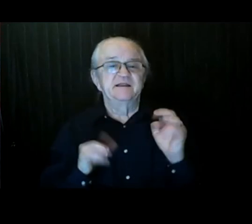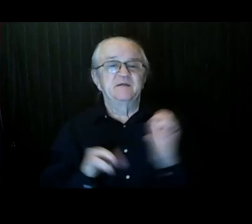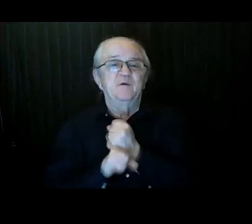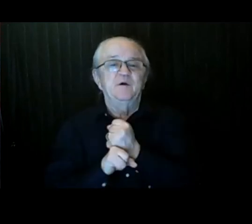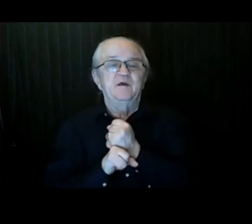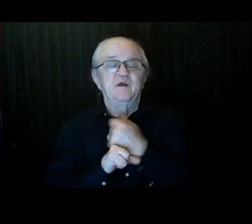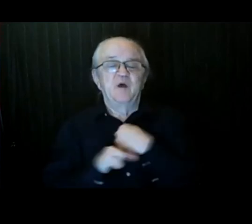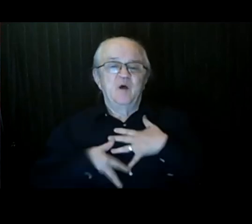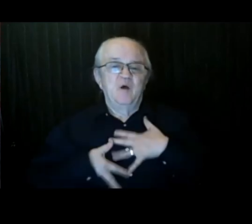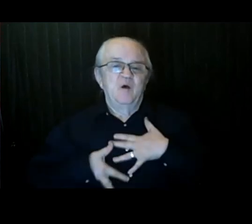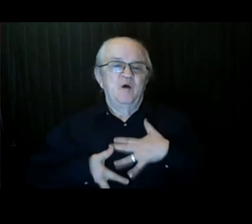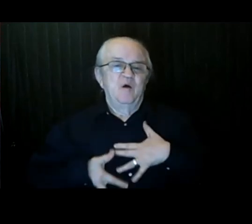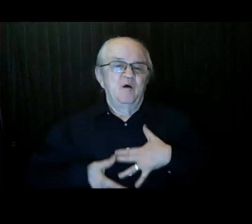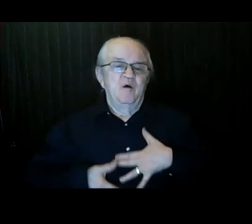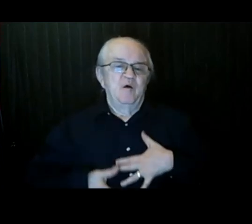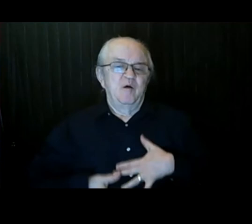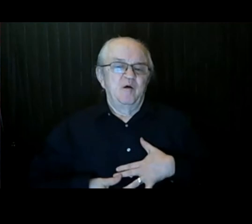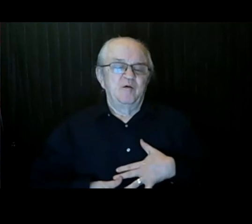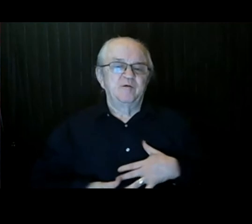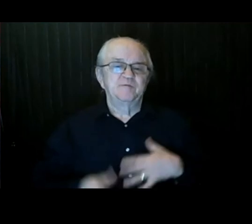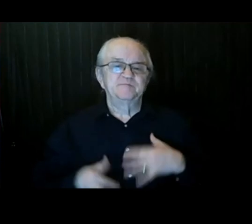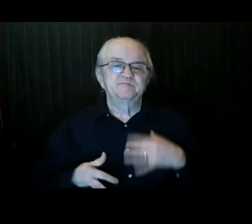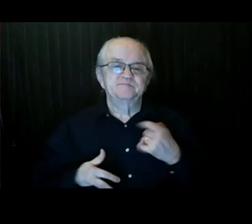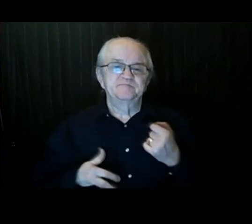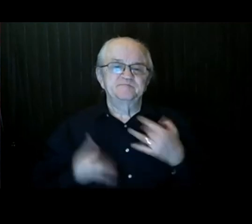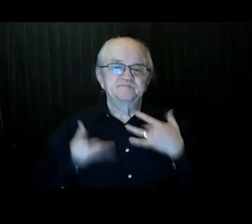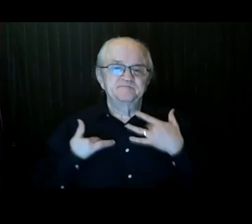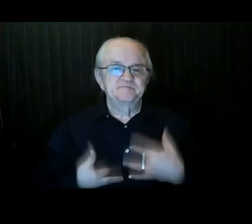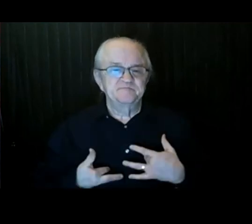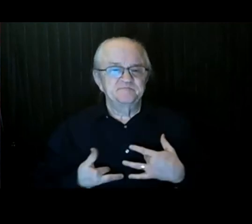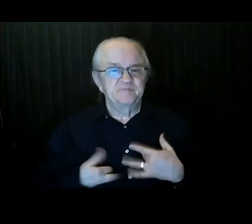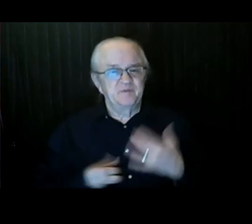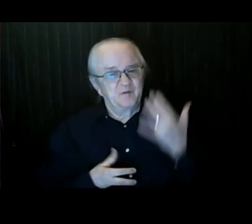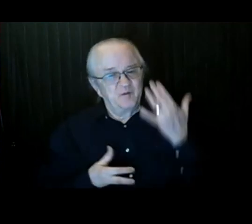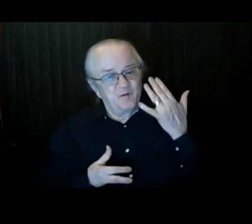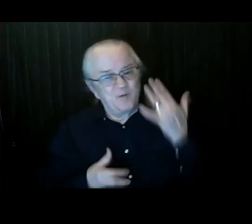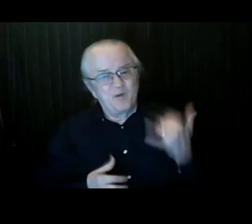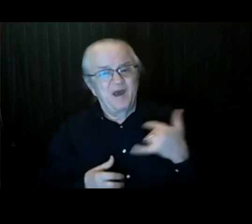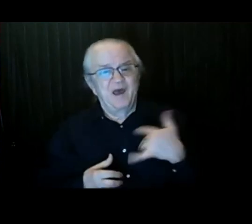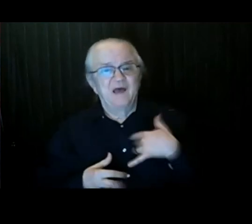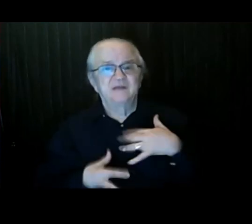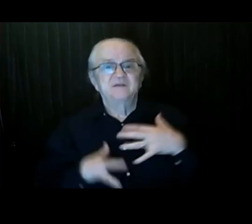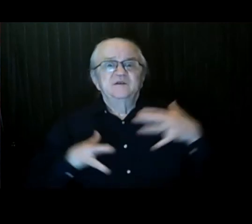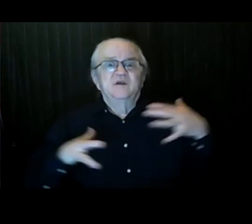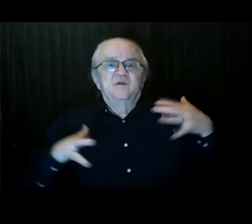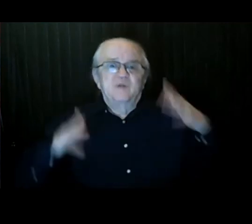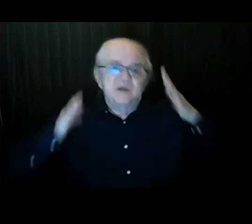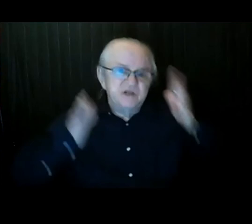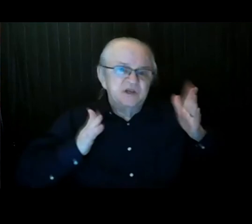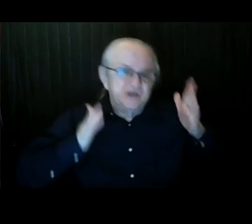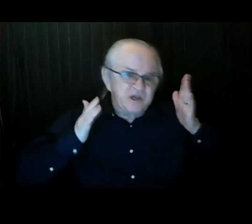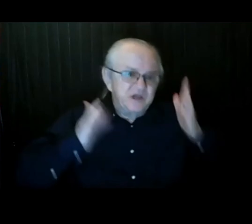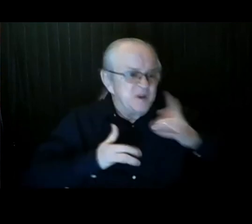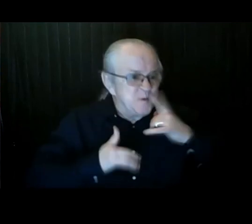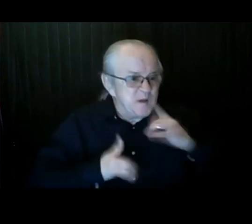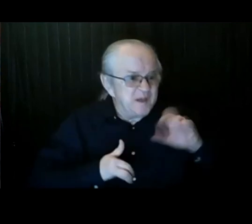I was a little depressed, and I was wondering why I had invested so much time in the Red Sox if they were just going to